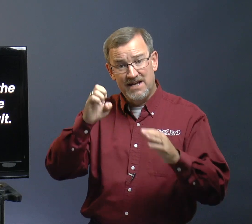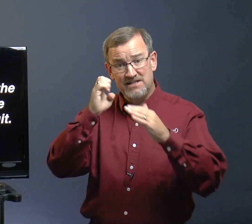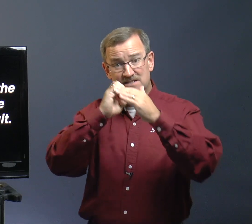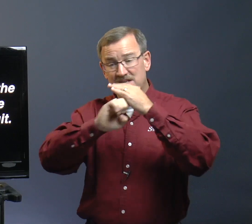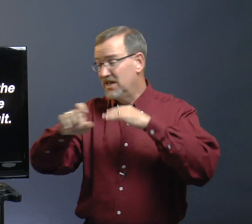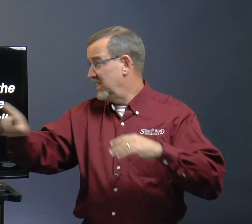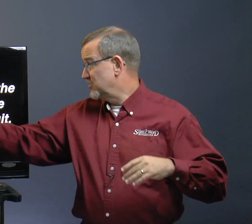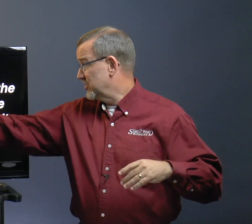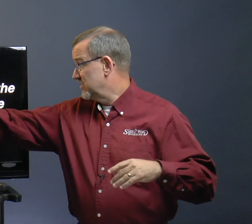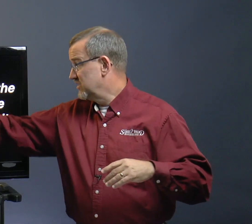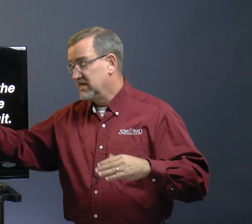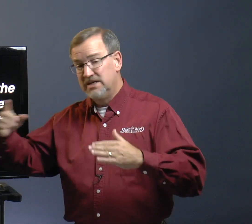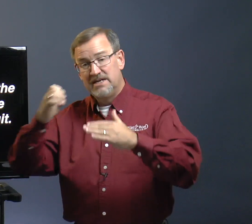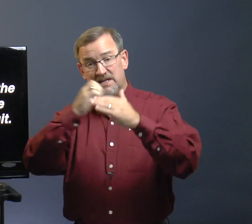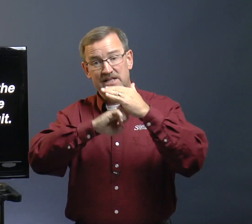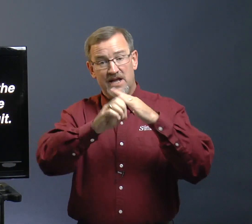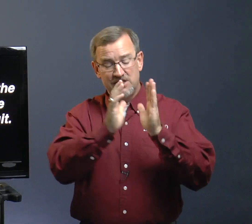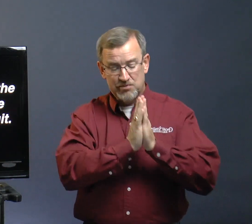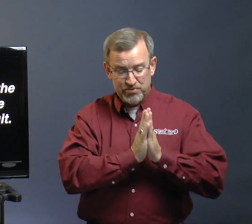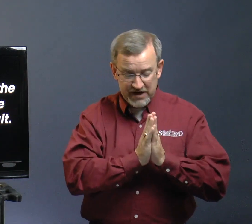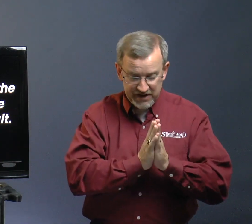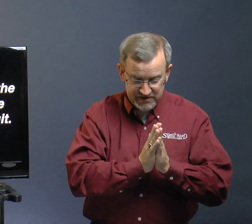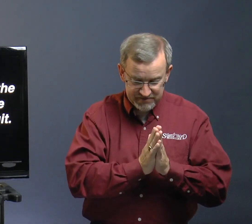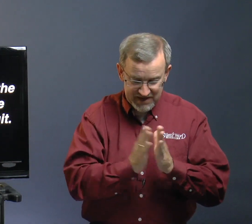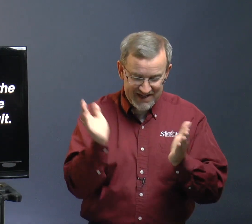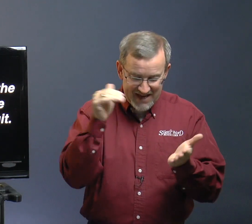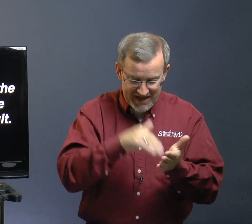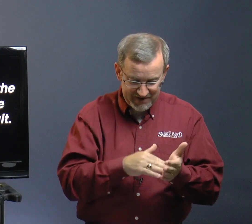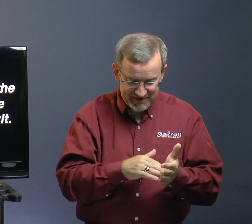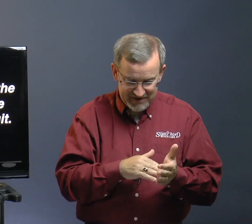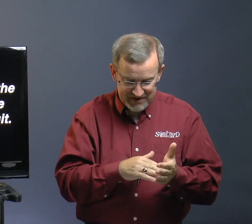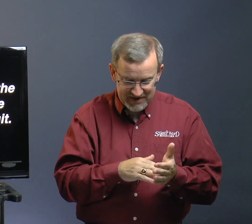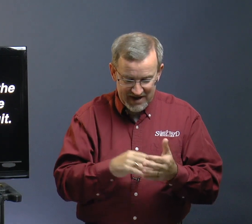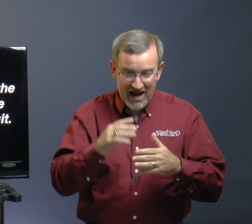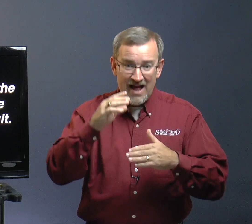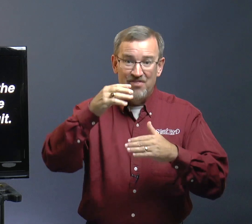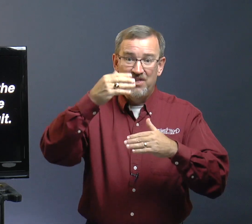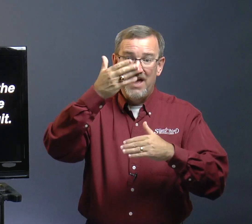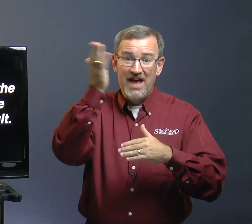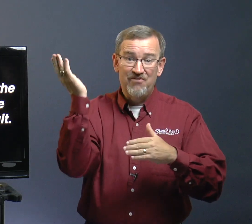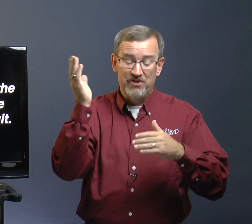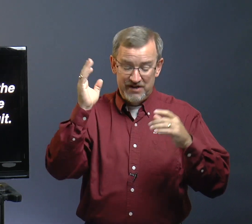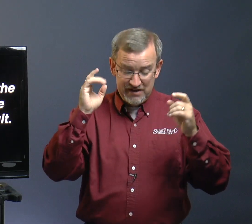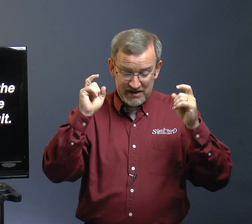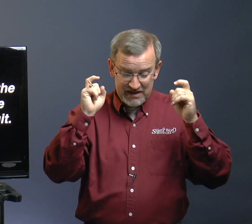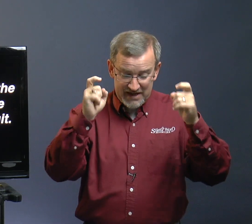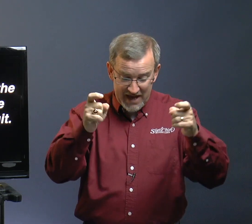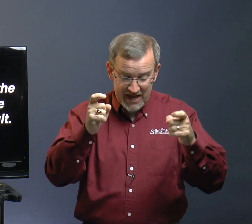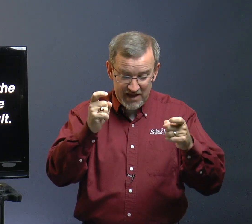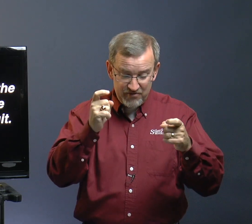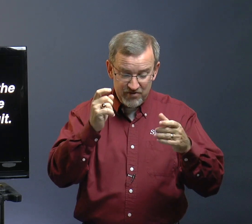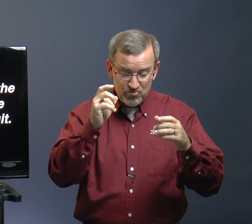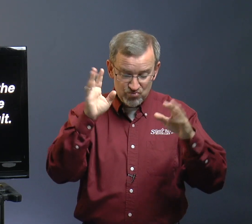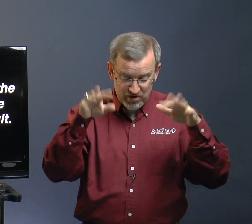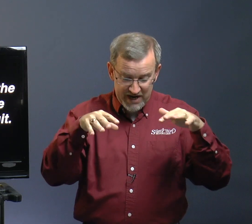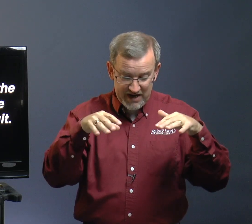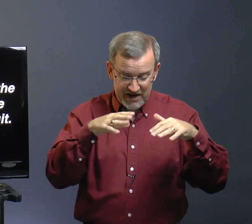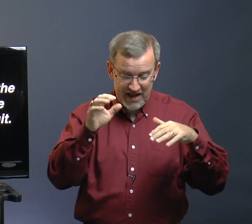is Elijah, "prayed again, and the heaven gave rain, and